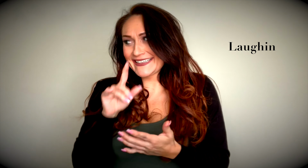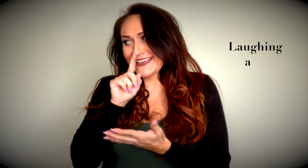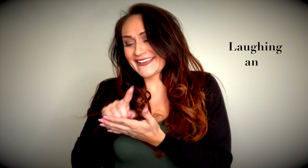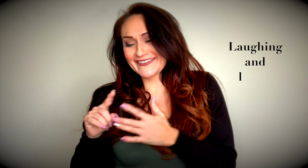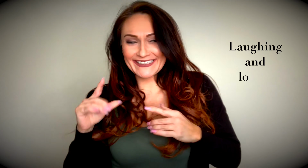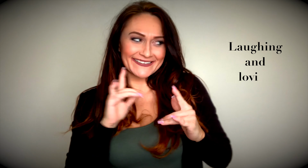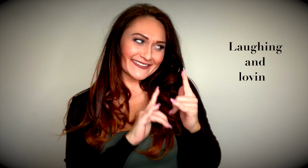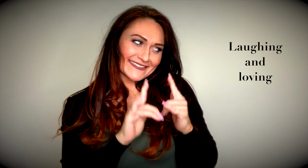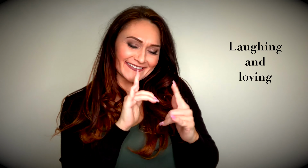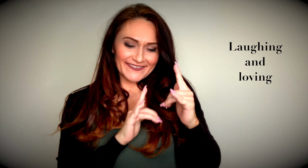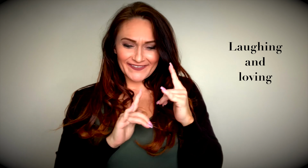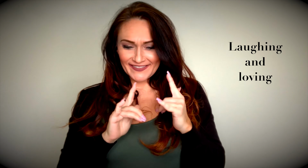laughing and loving,